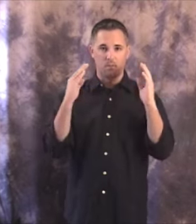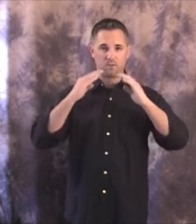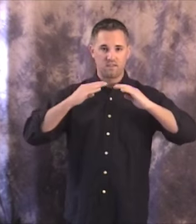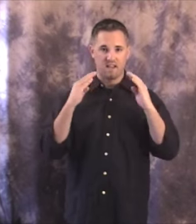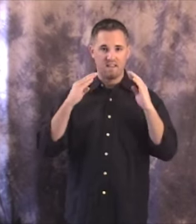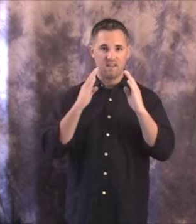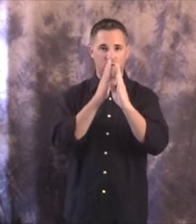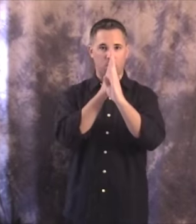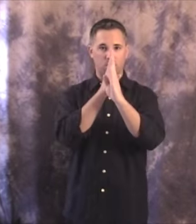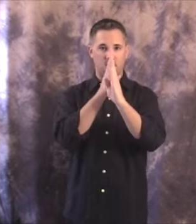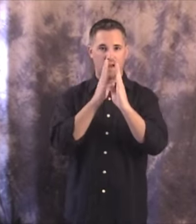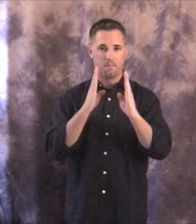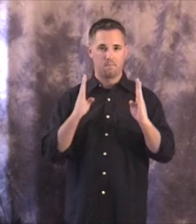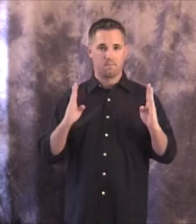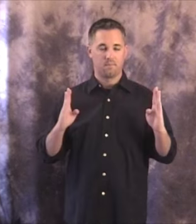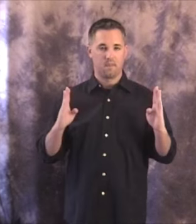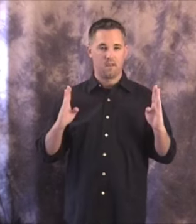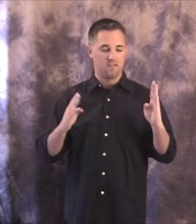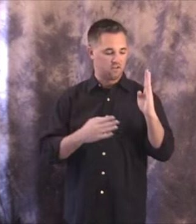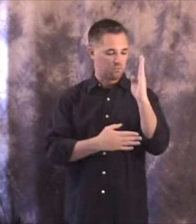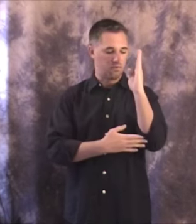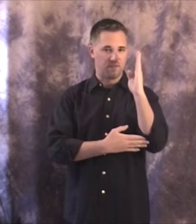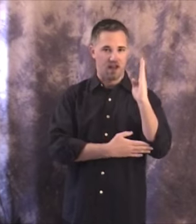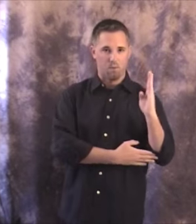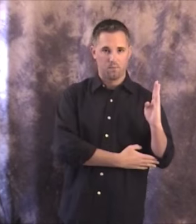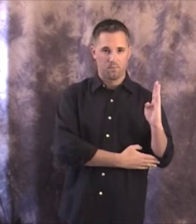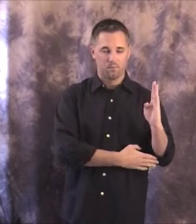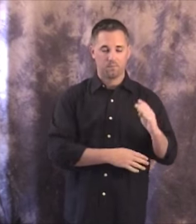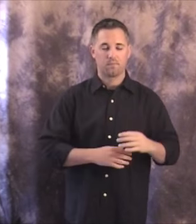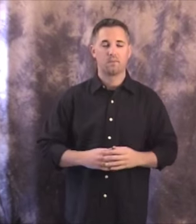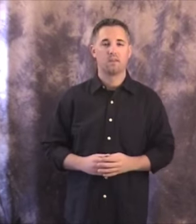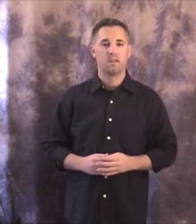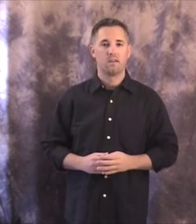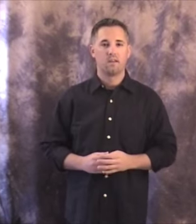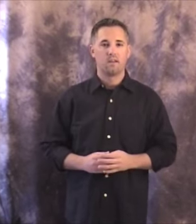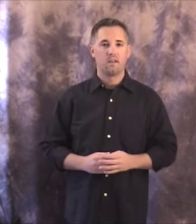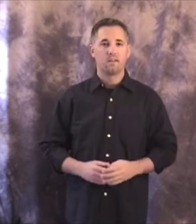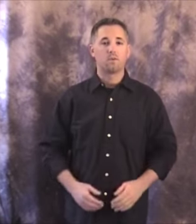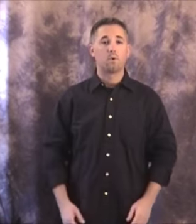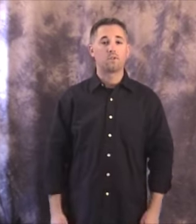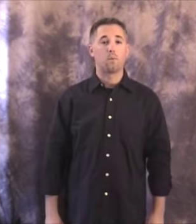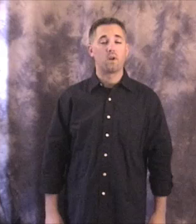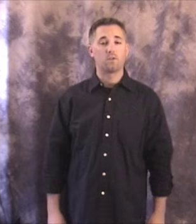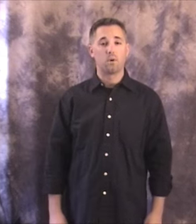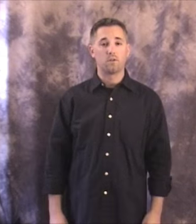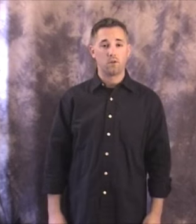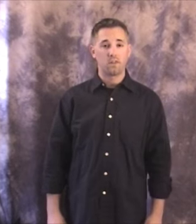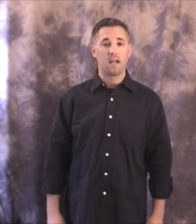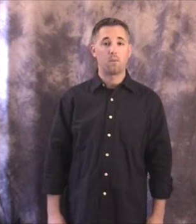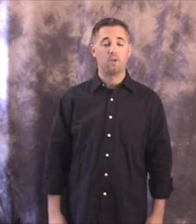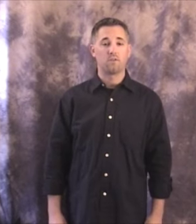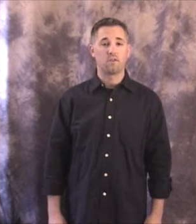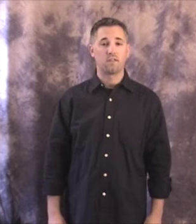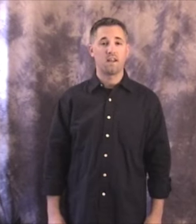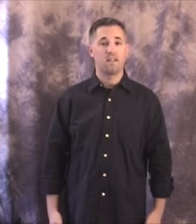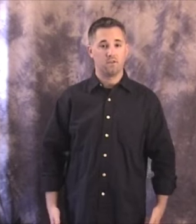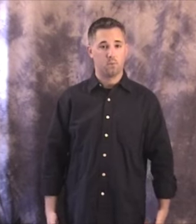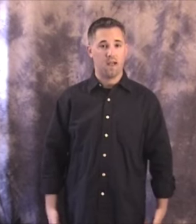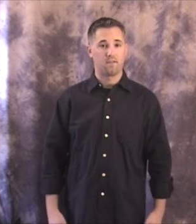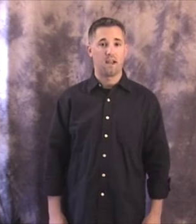elbows stay in the whole time. They just move down. So what it's going to look like when you start signing is you will have your hands